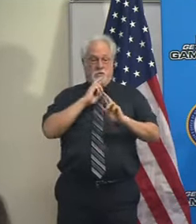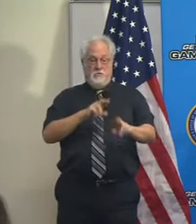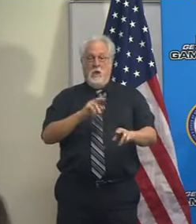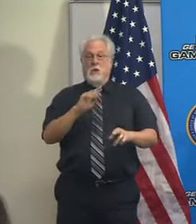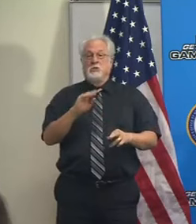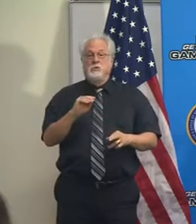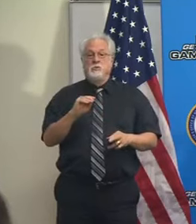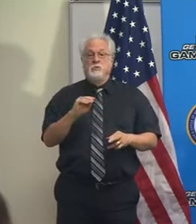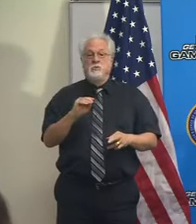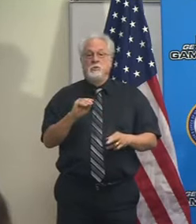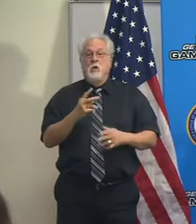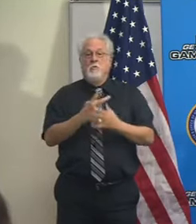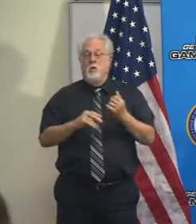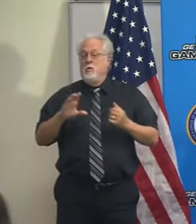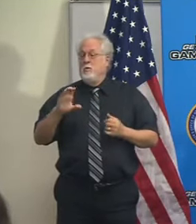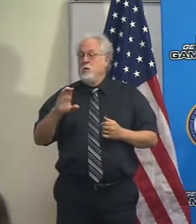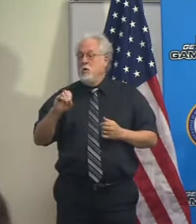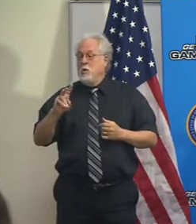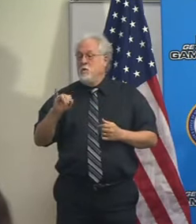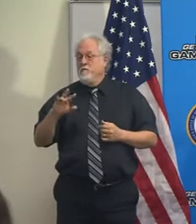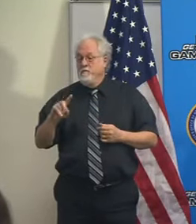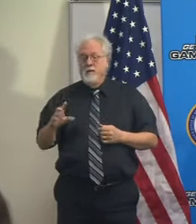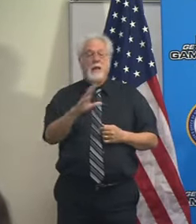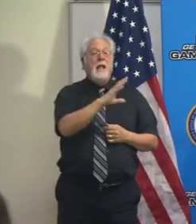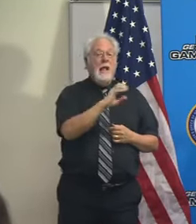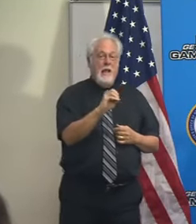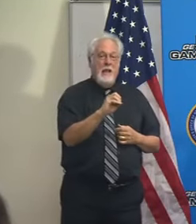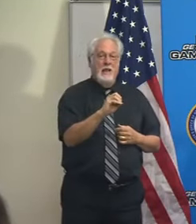to both the COVID pandemic and the